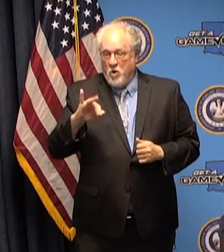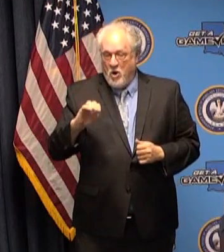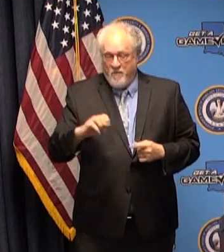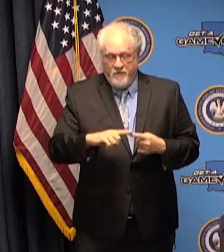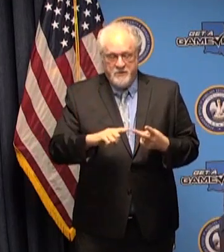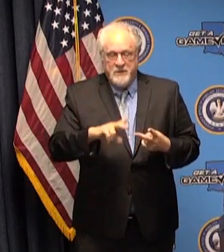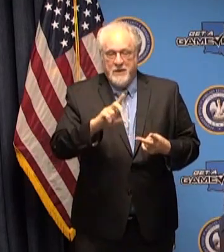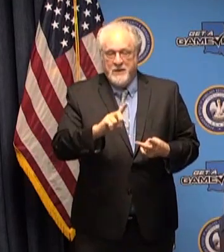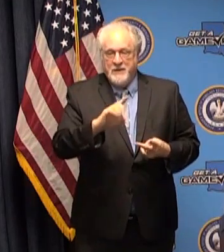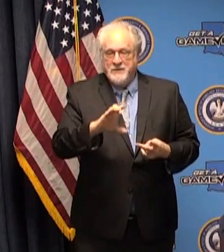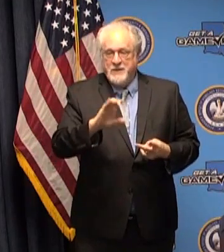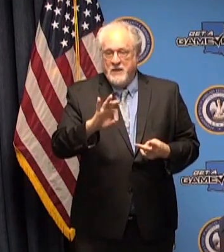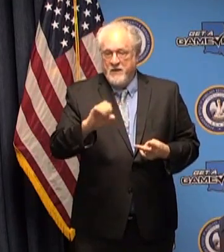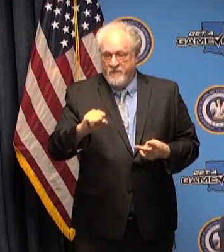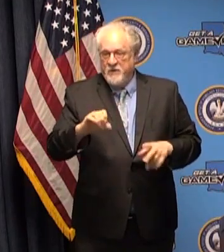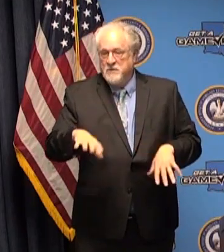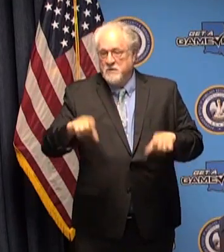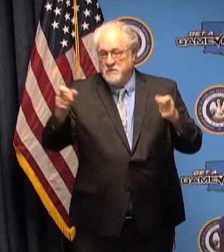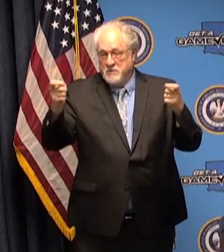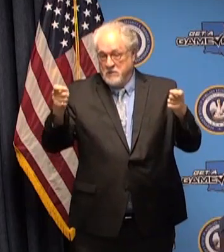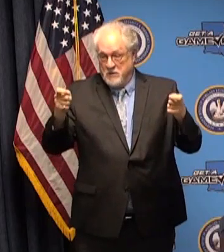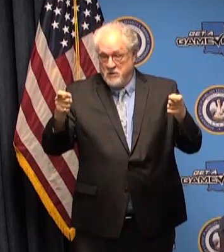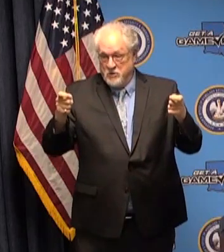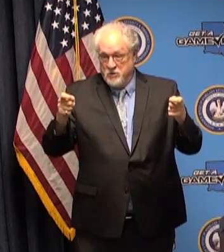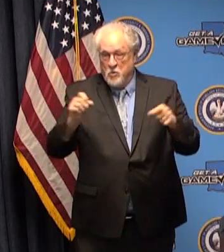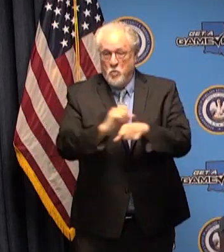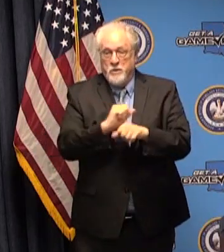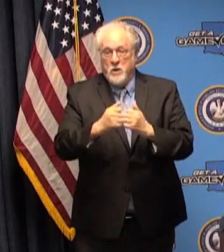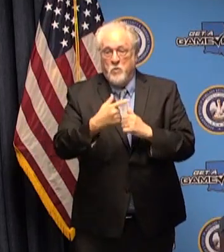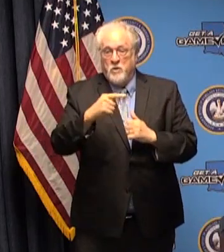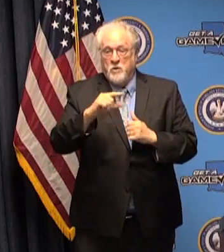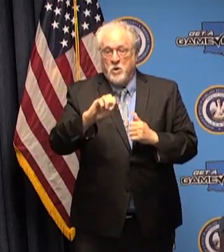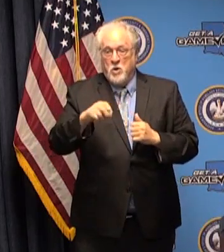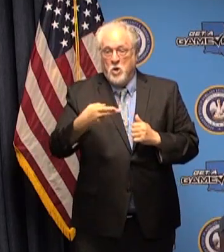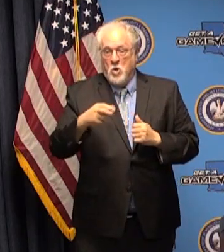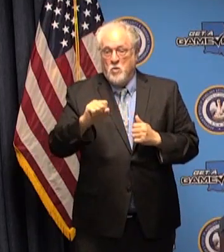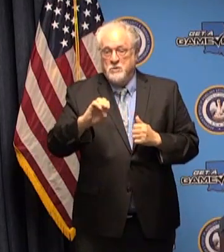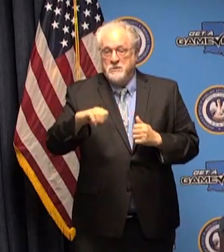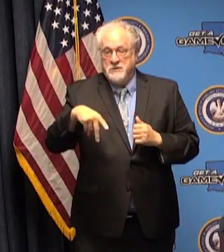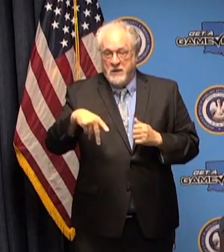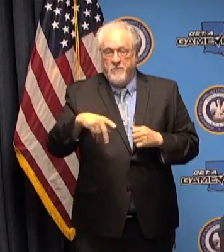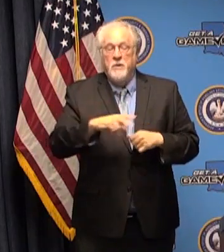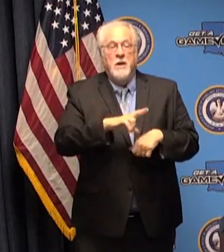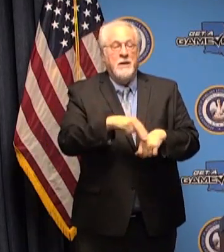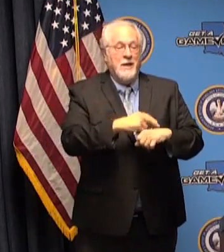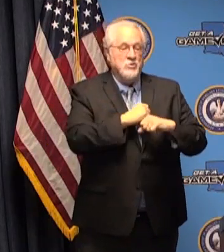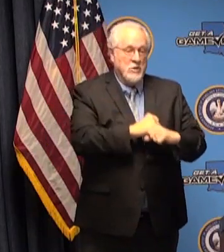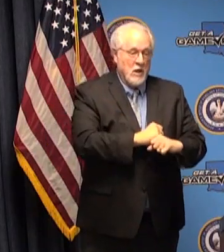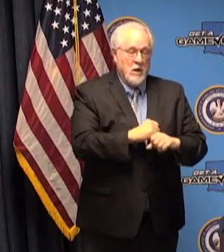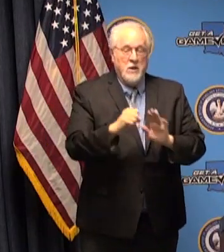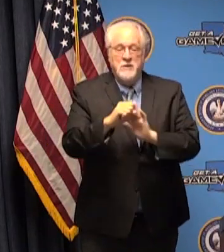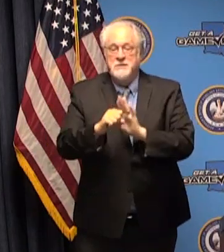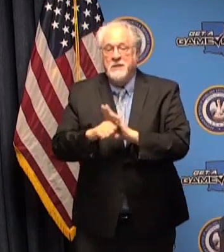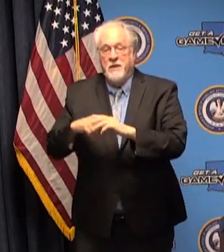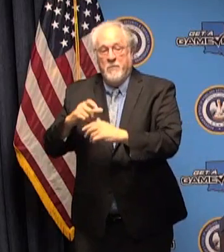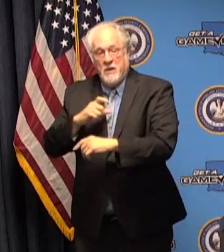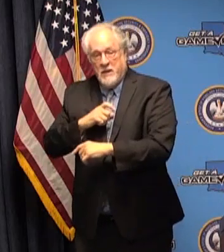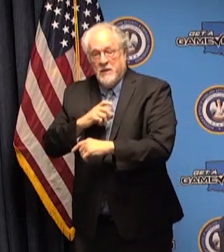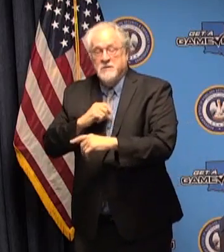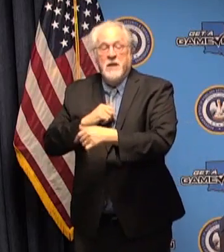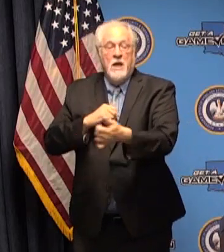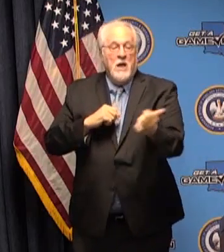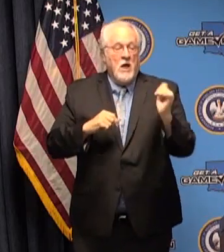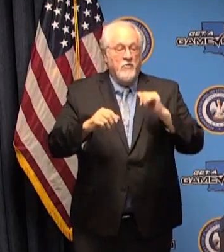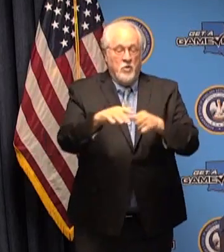and DCFS is in charge of this effort, working it with GOSEP, the National Guard, State Police, and all of our other local and